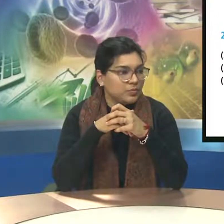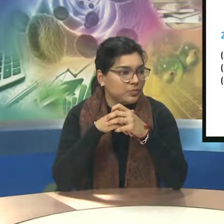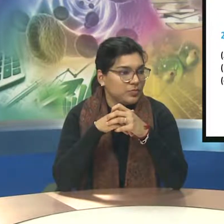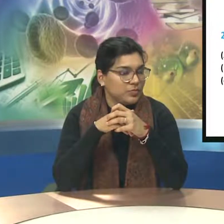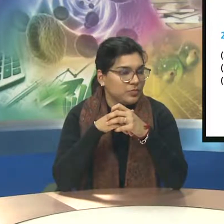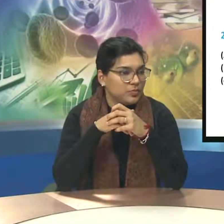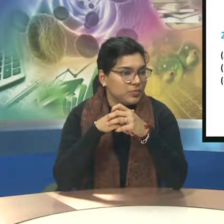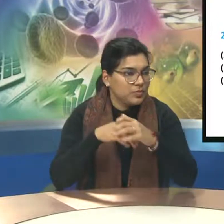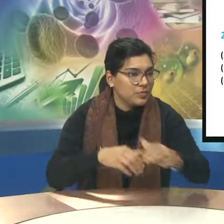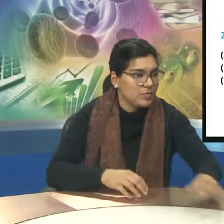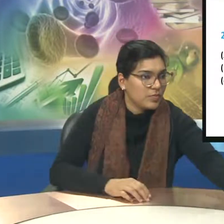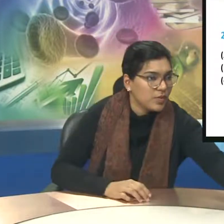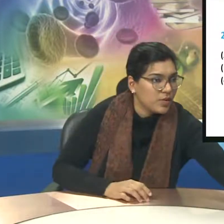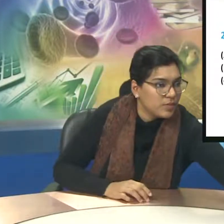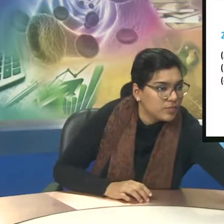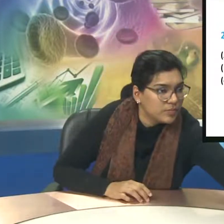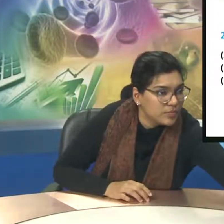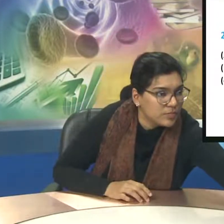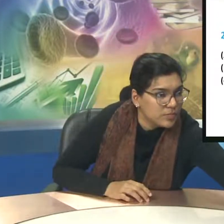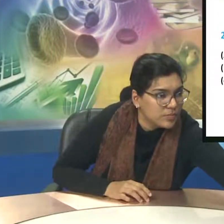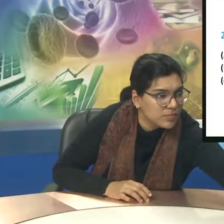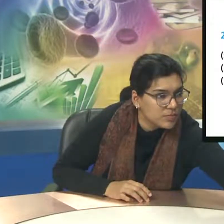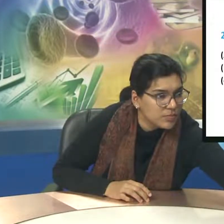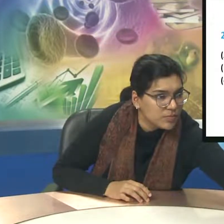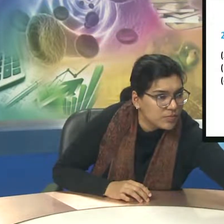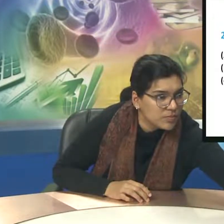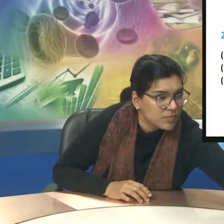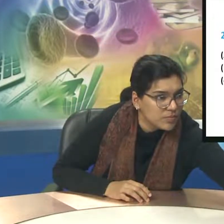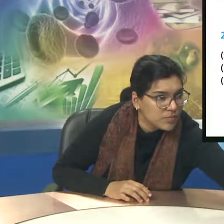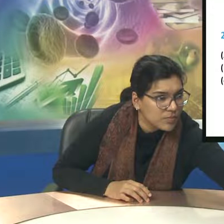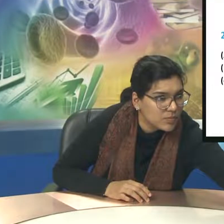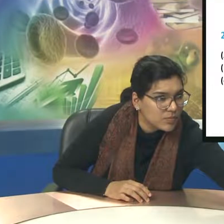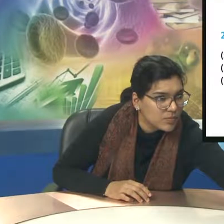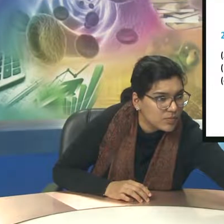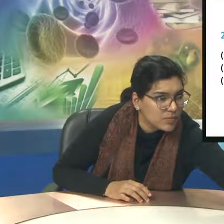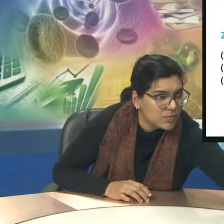Few of you are saying Alt plus P.